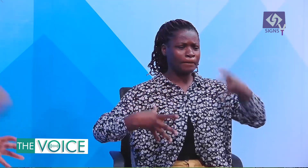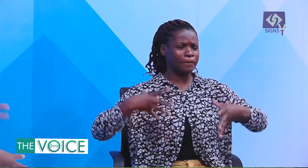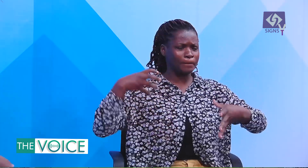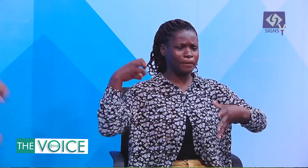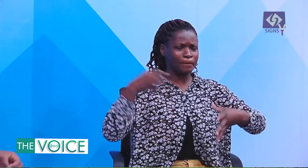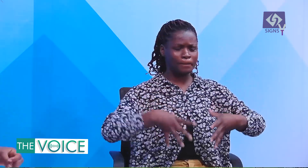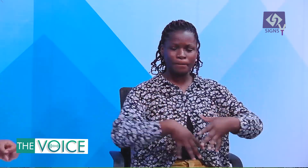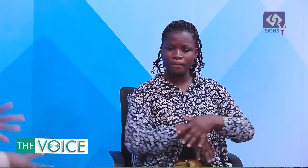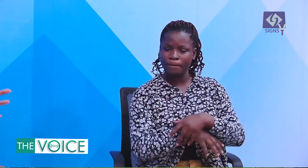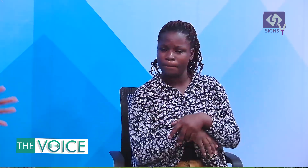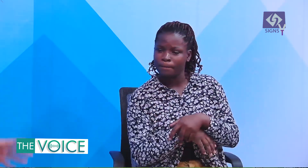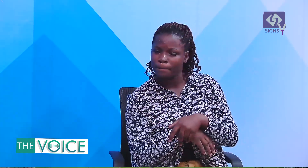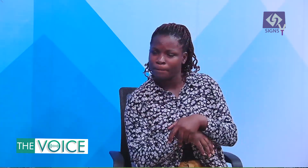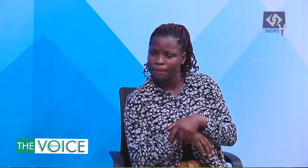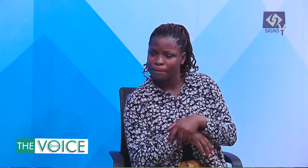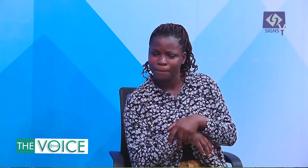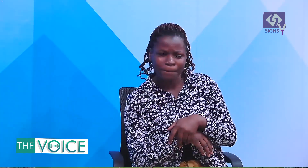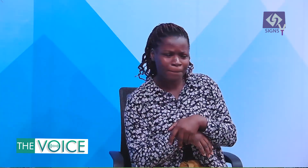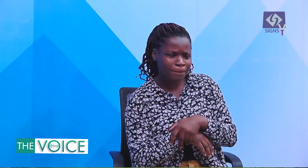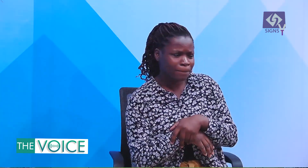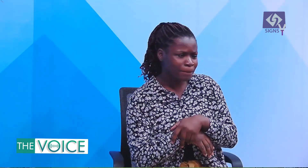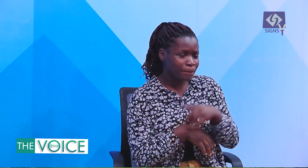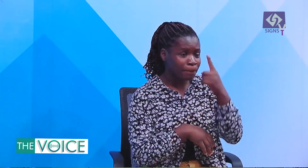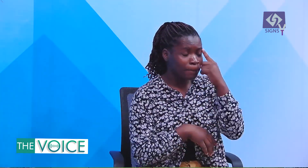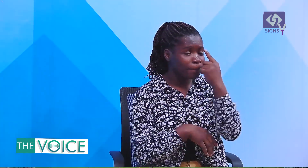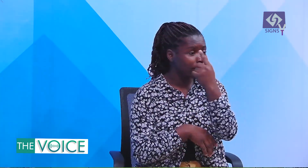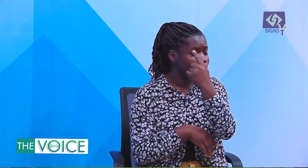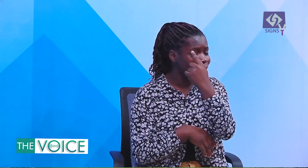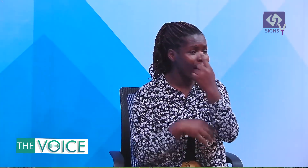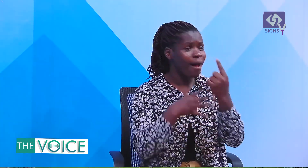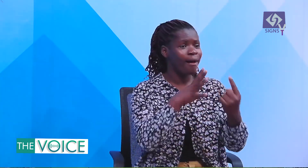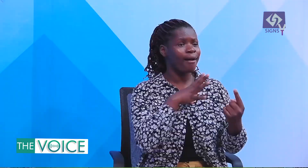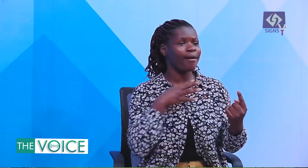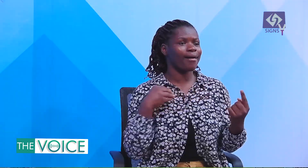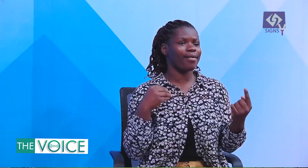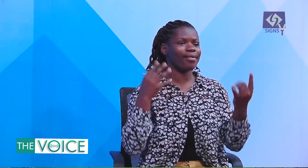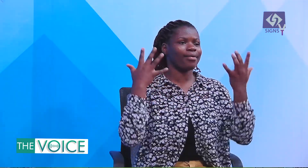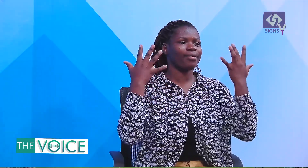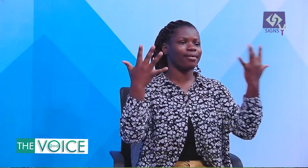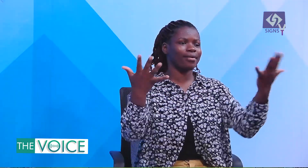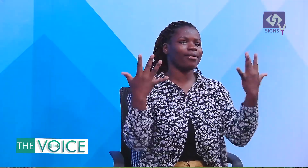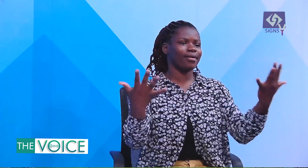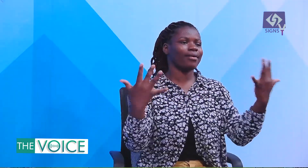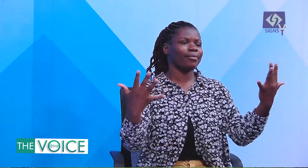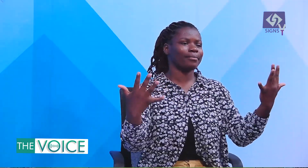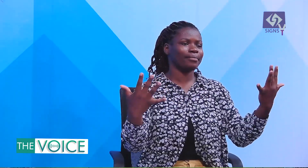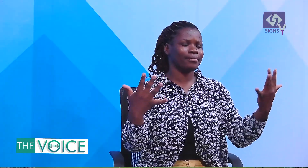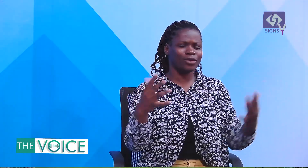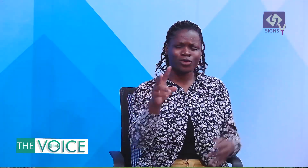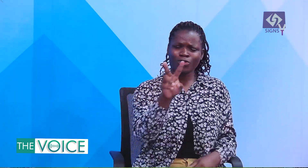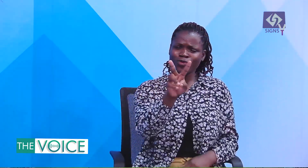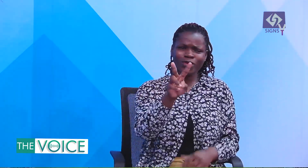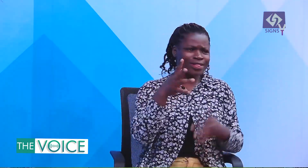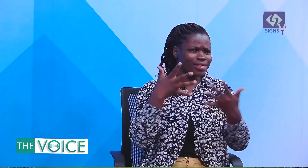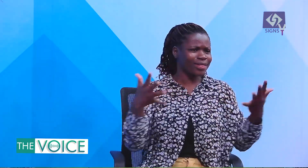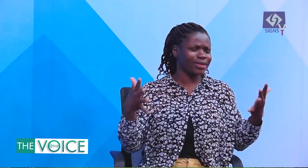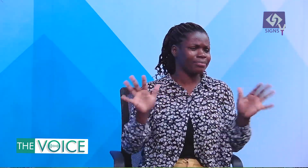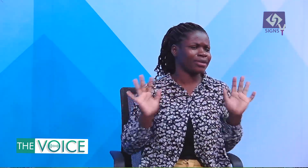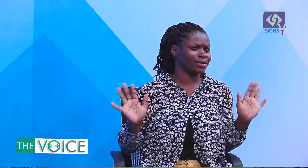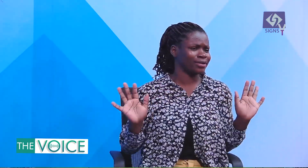their hands to communicate. So I'm here trying to use my eyes to understand what people are doing, what people are communicating, how